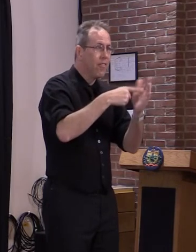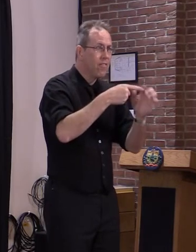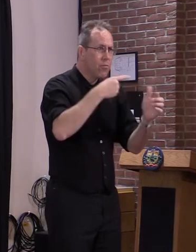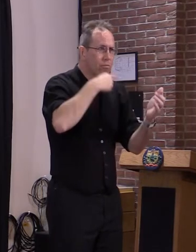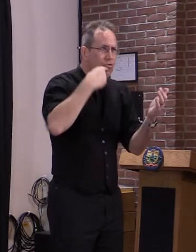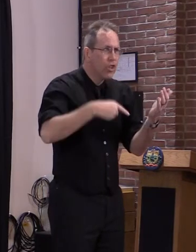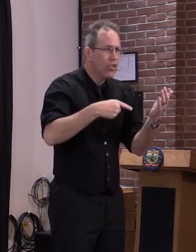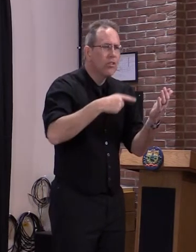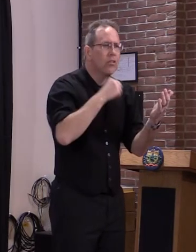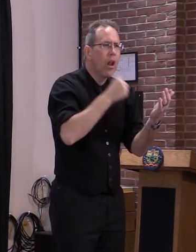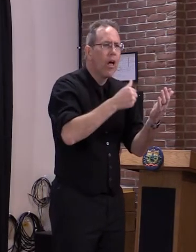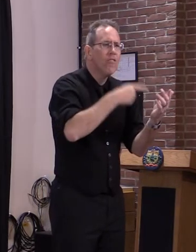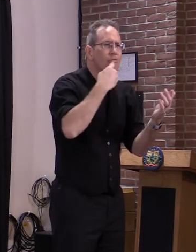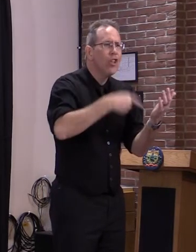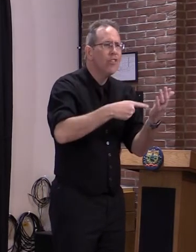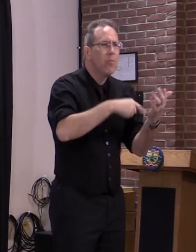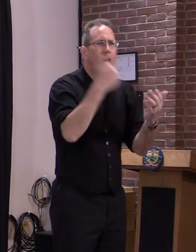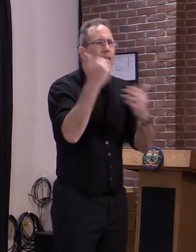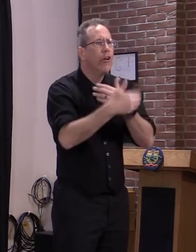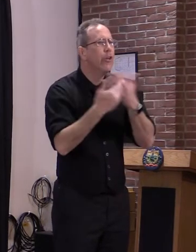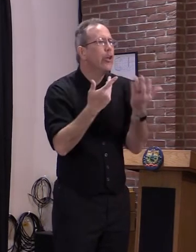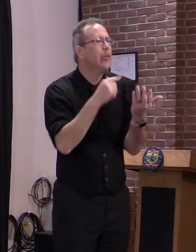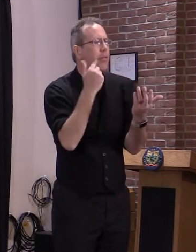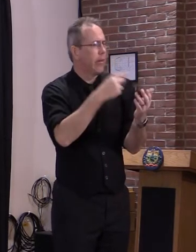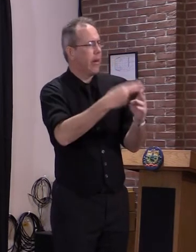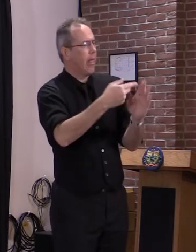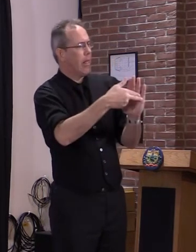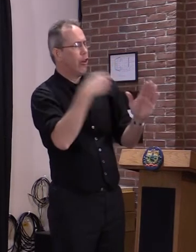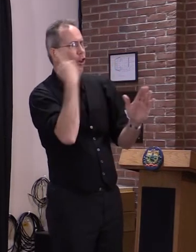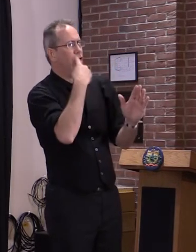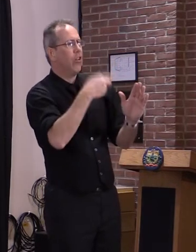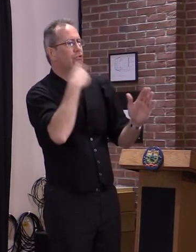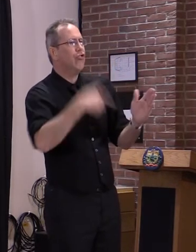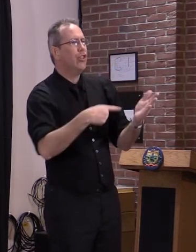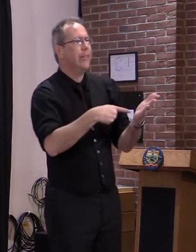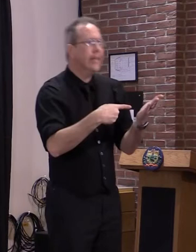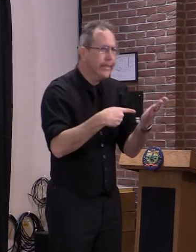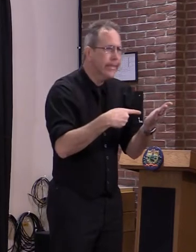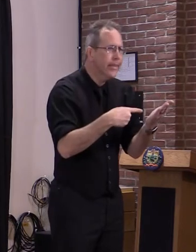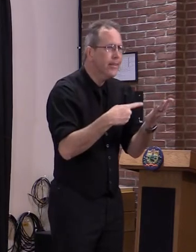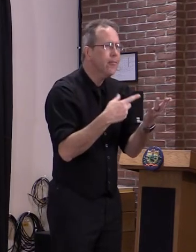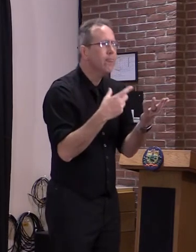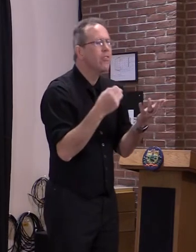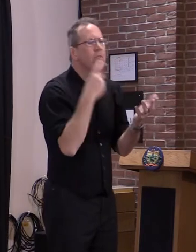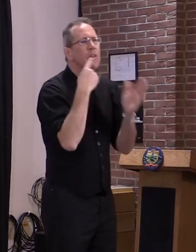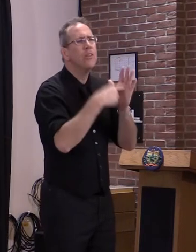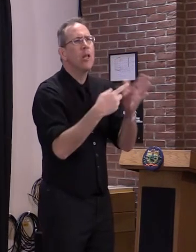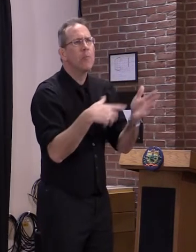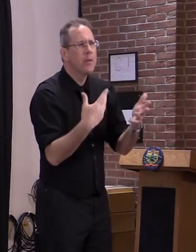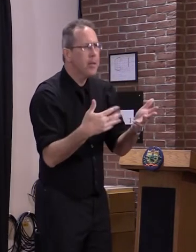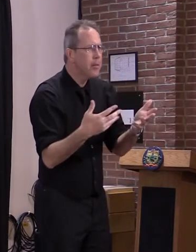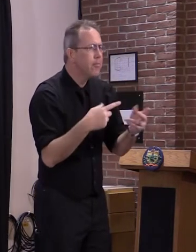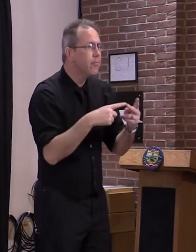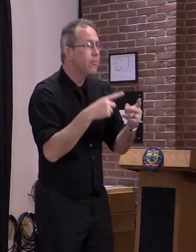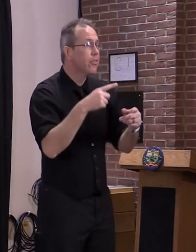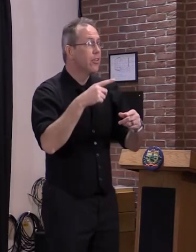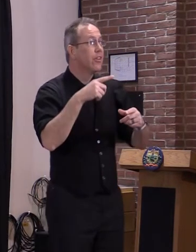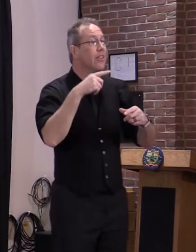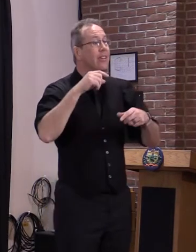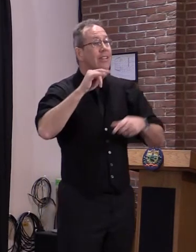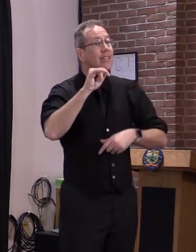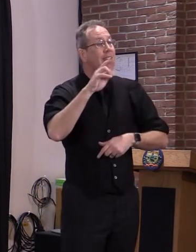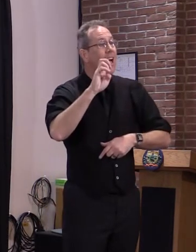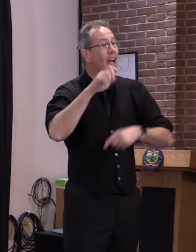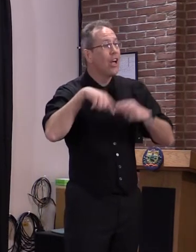we may not even consider. I think it's Nike and Hakkapeliittas, I believe, are manufactured